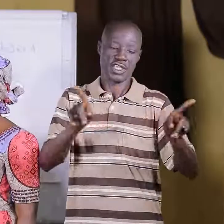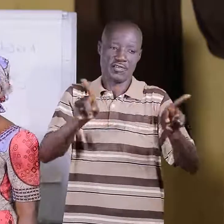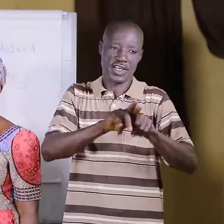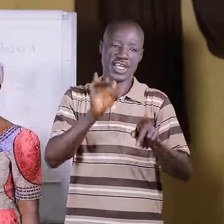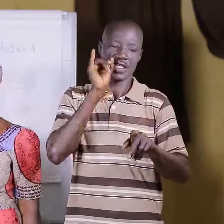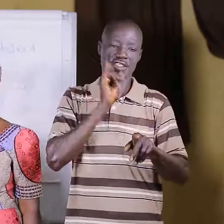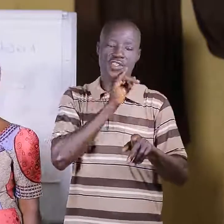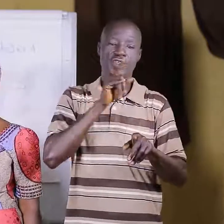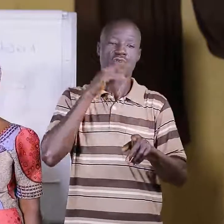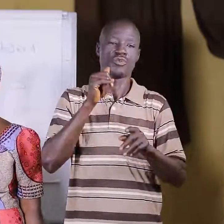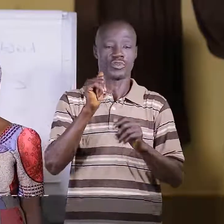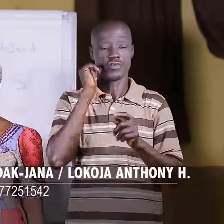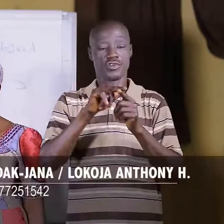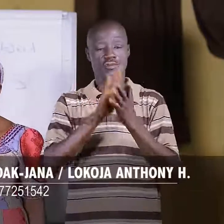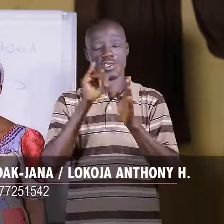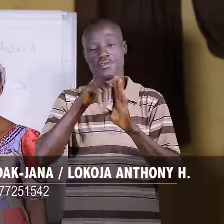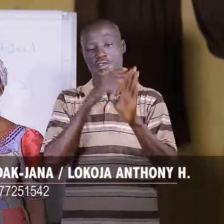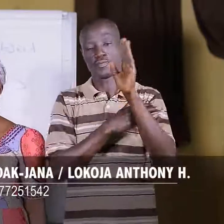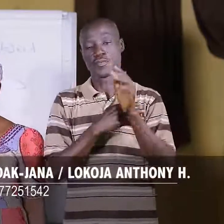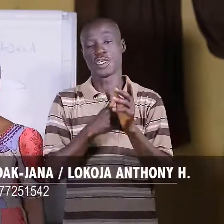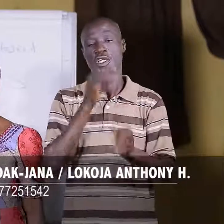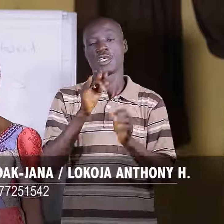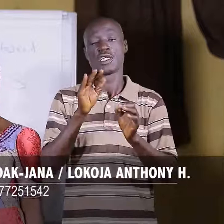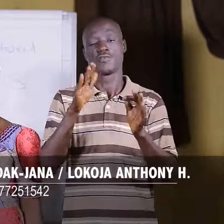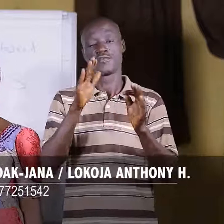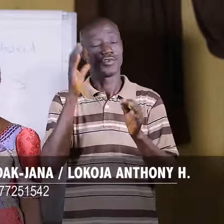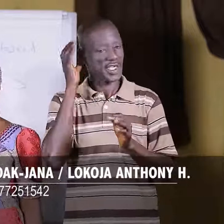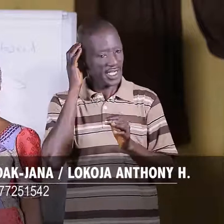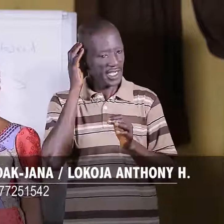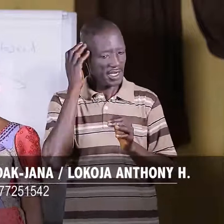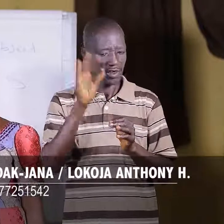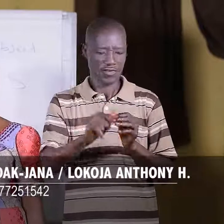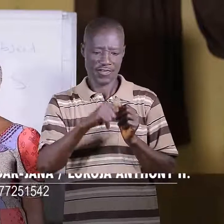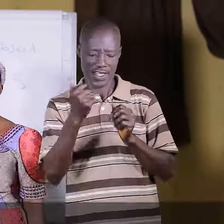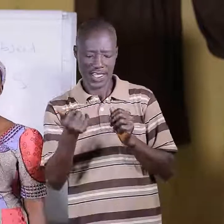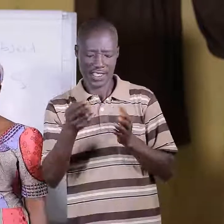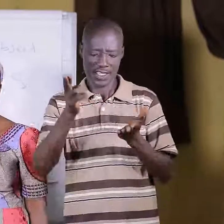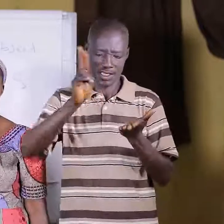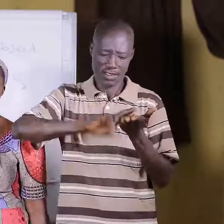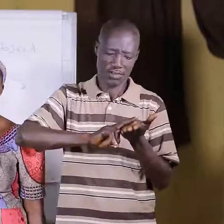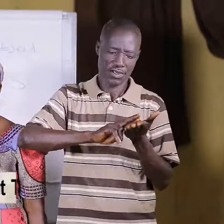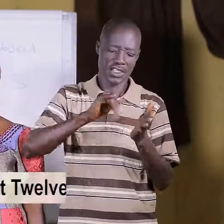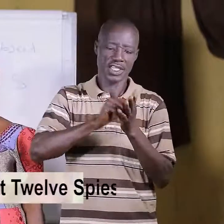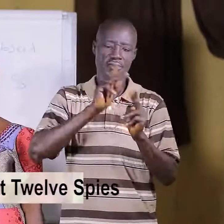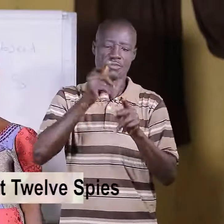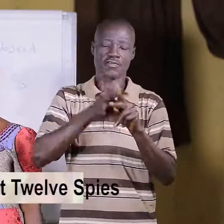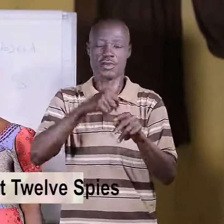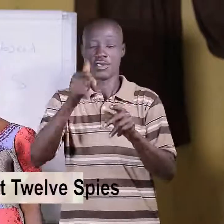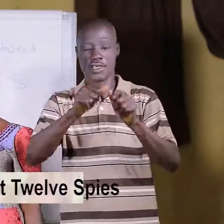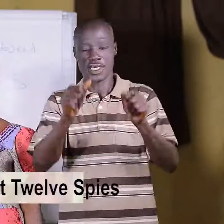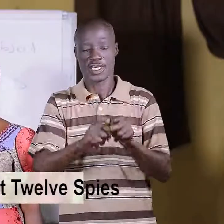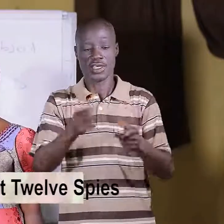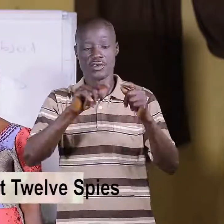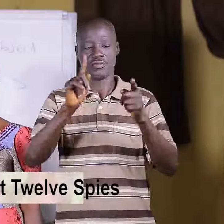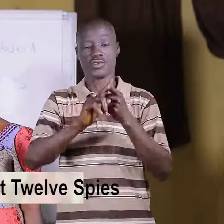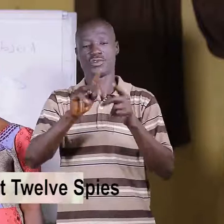the Israelites. And if you happen to hear of any report that there are people coming from one area or the other into your